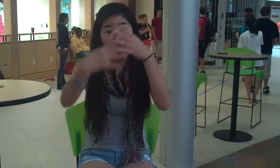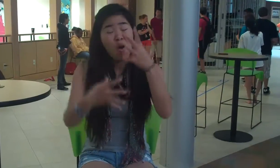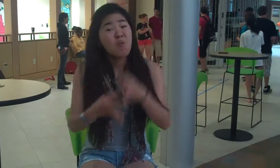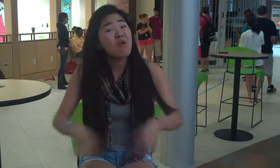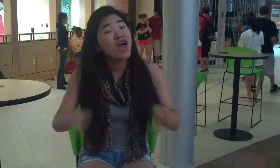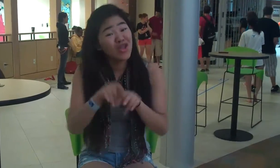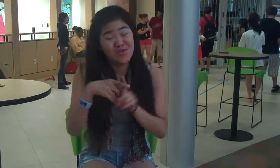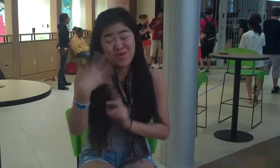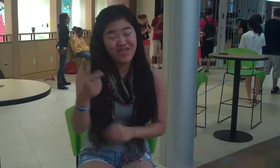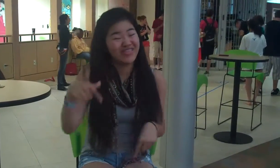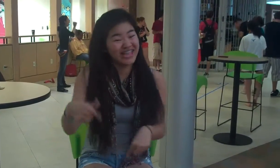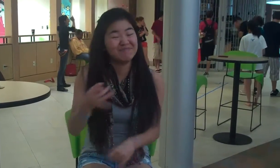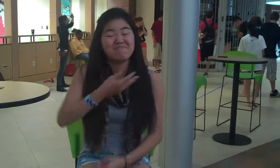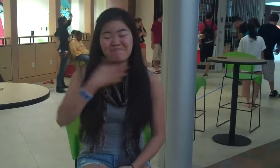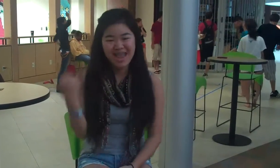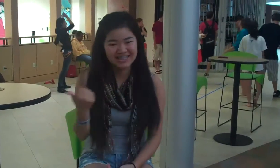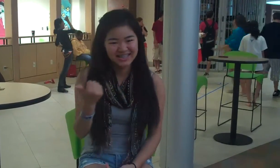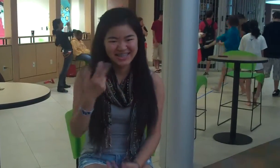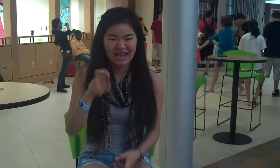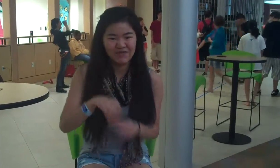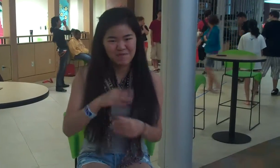You're going